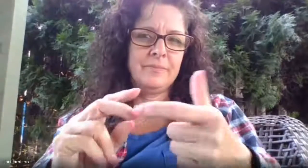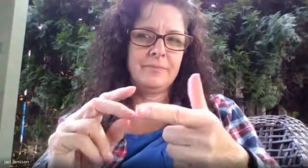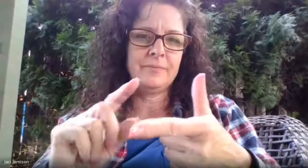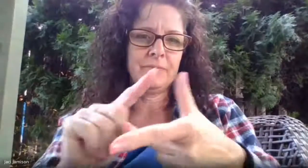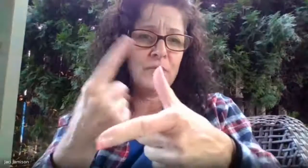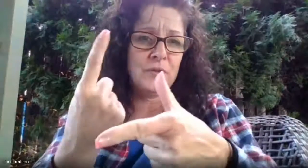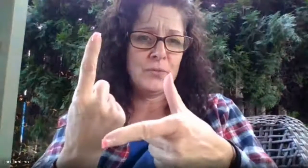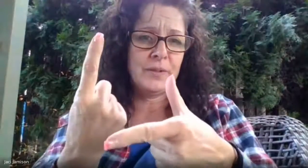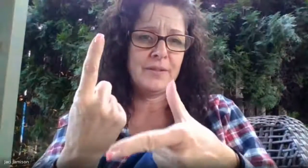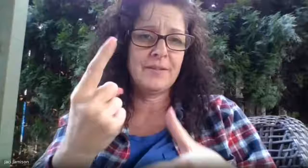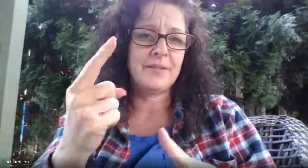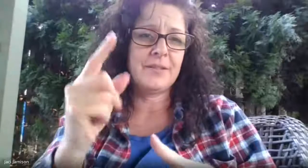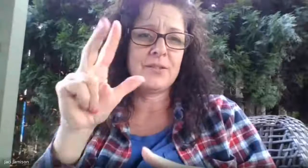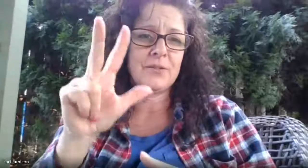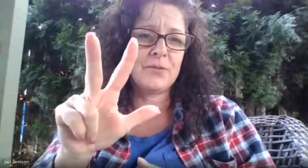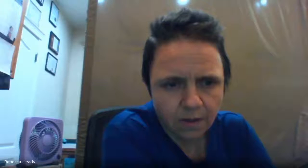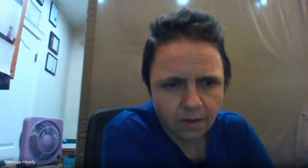First one. Uh-huh.